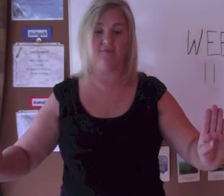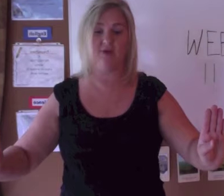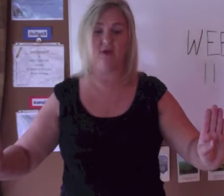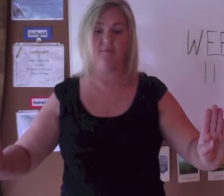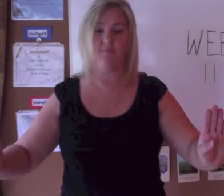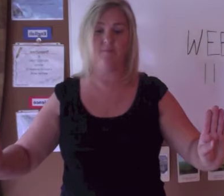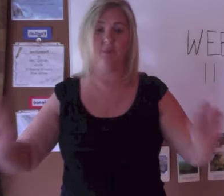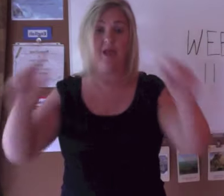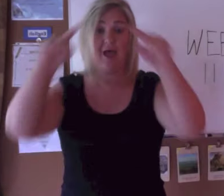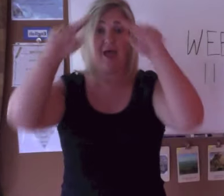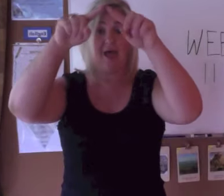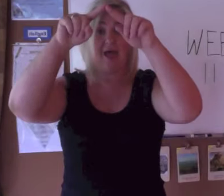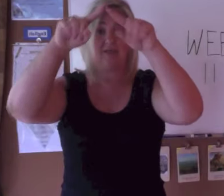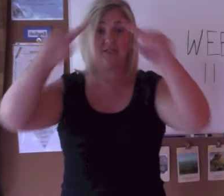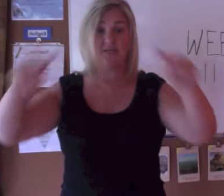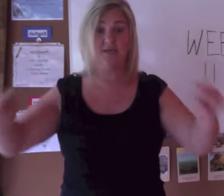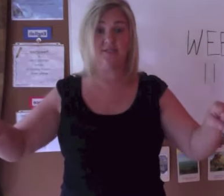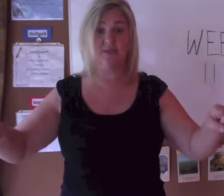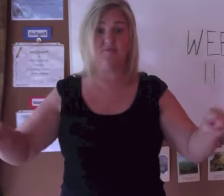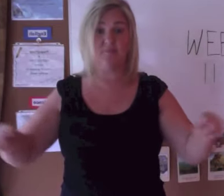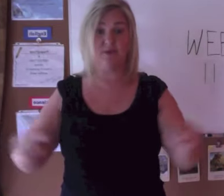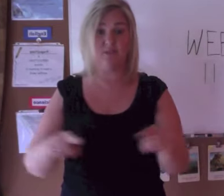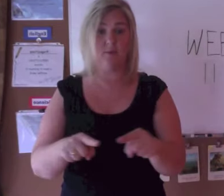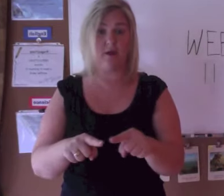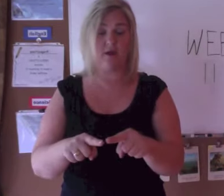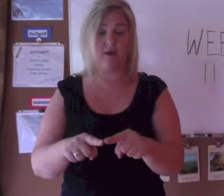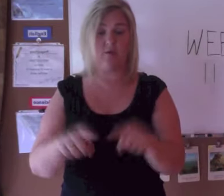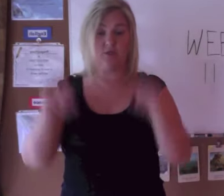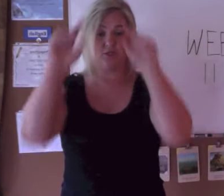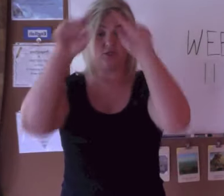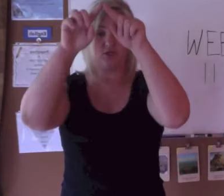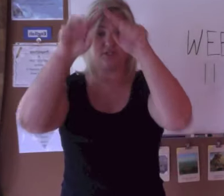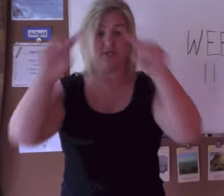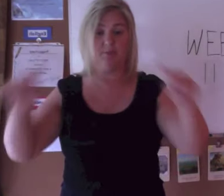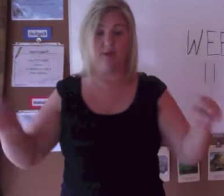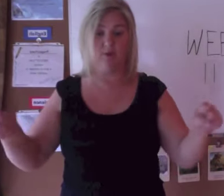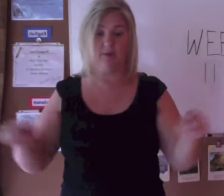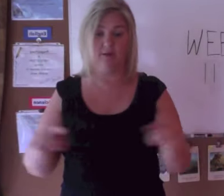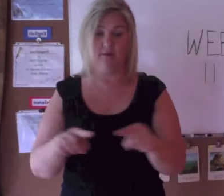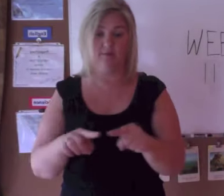Africa. Aztecs of Mesoamerica. We're just tracing a pyramid.